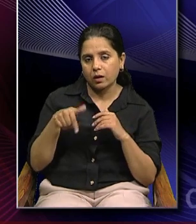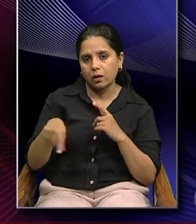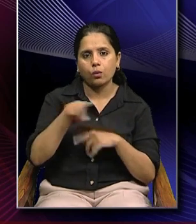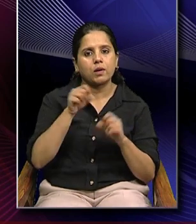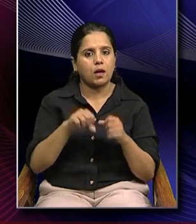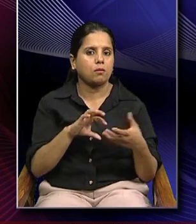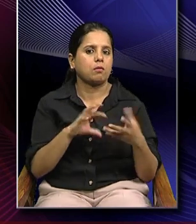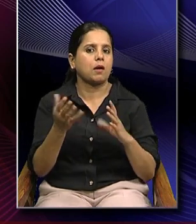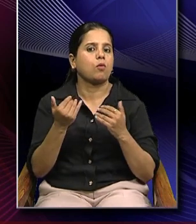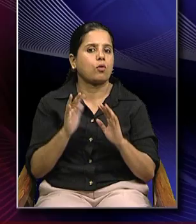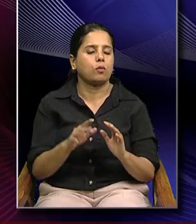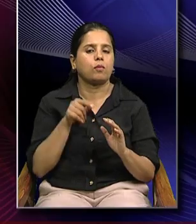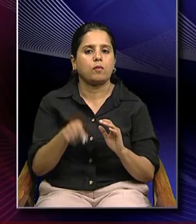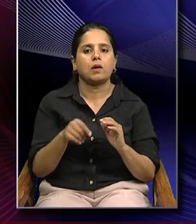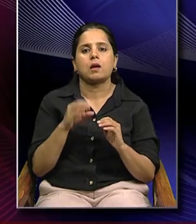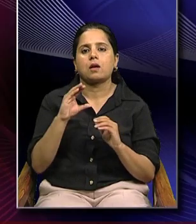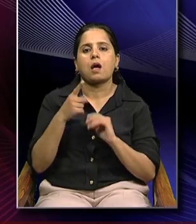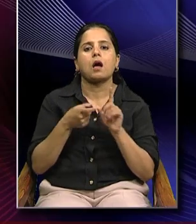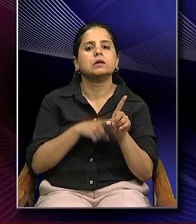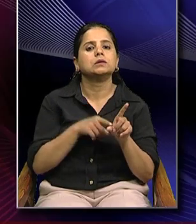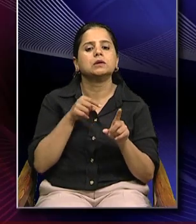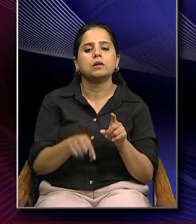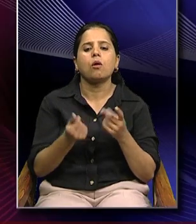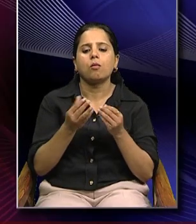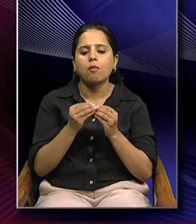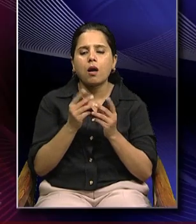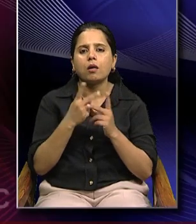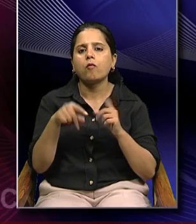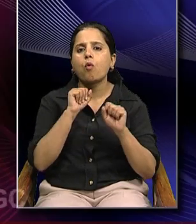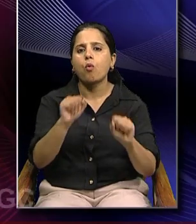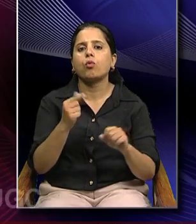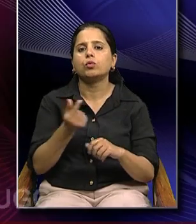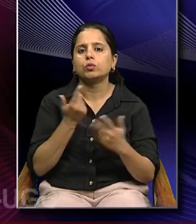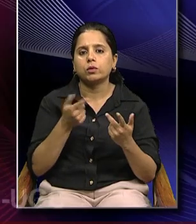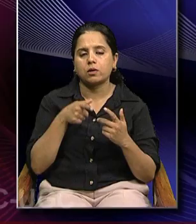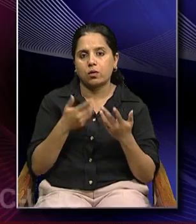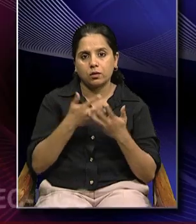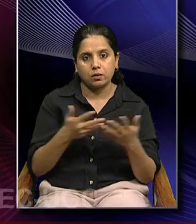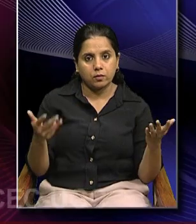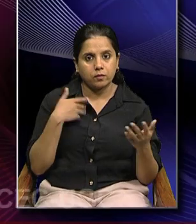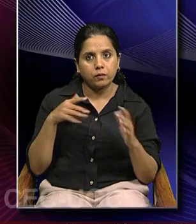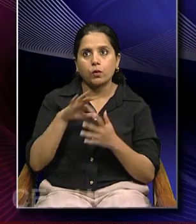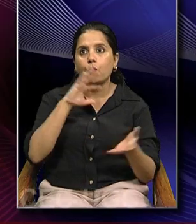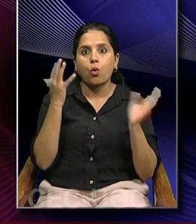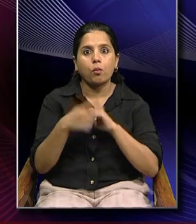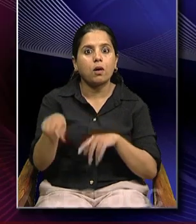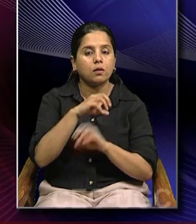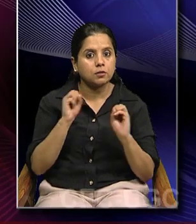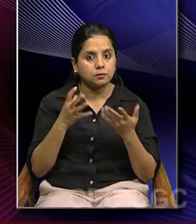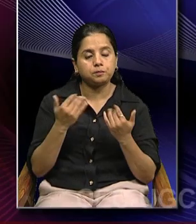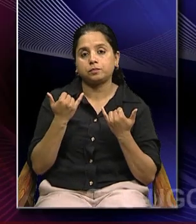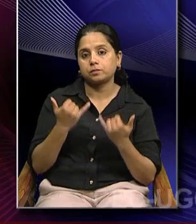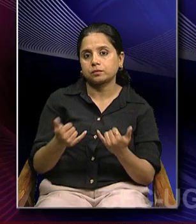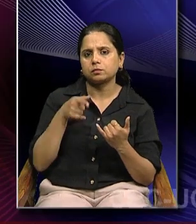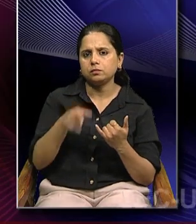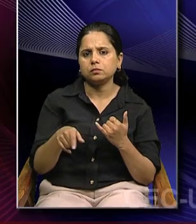the brand. We talk about currency in which you are dealing. So, since our products are becoming globalized, so now it is